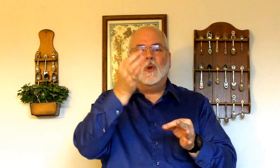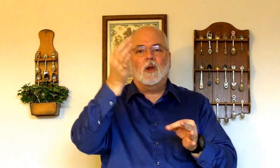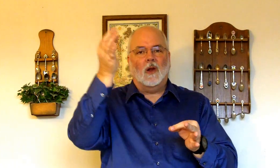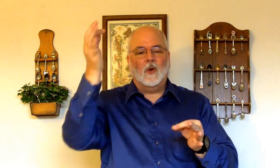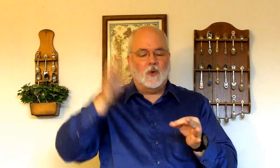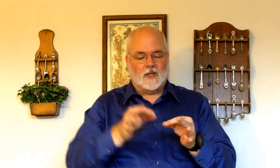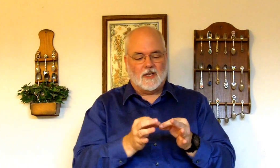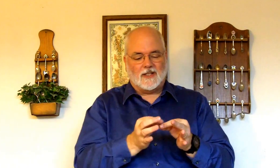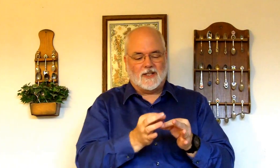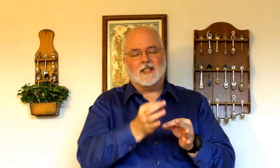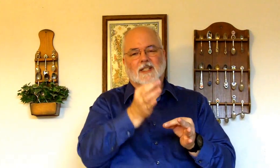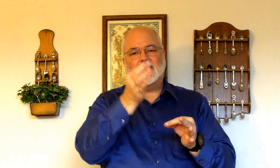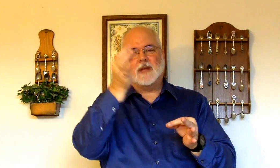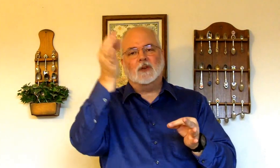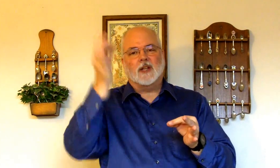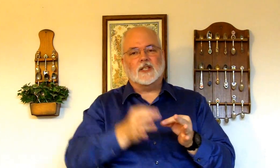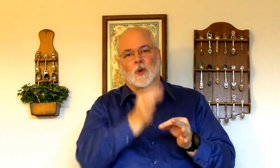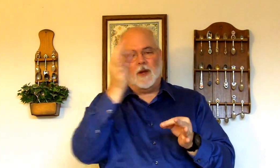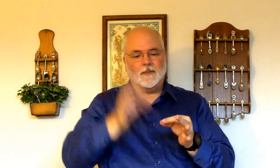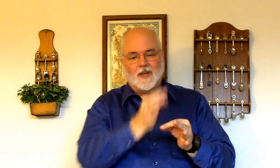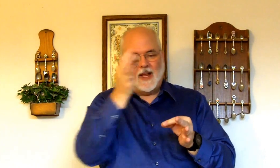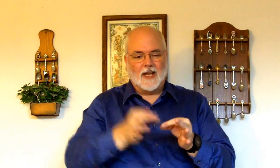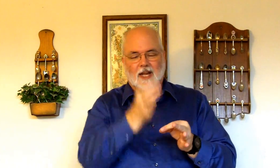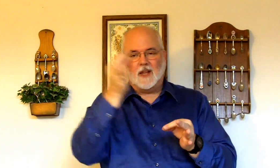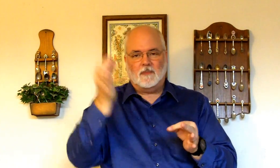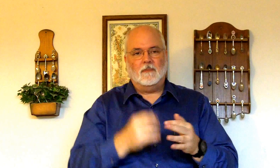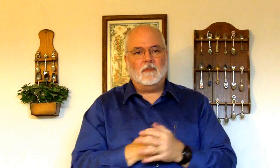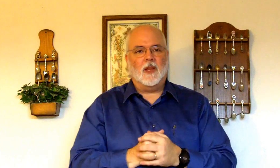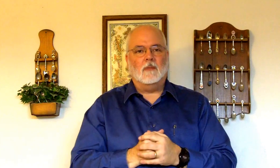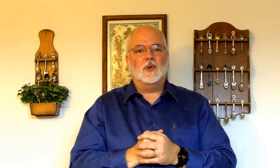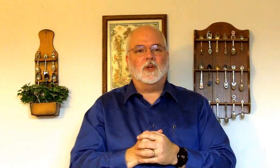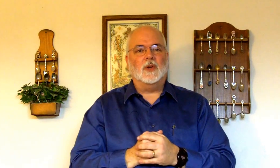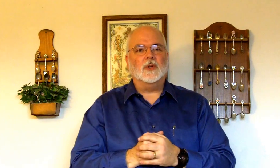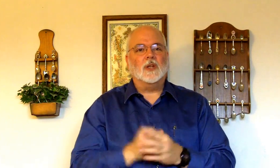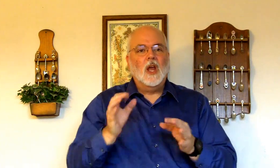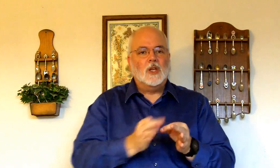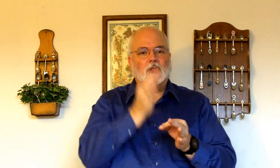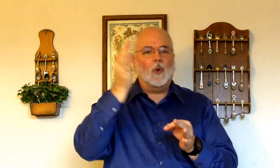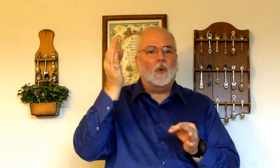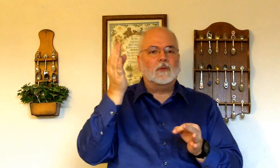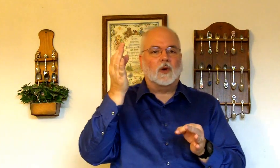soul this sounds like sewing. And that's kind of the motion you use. Soul or